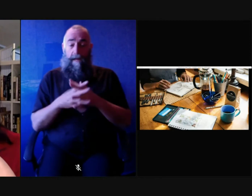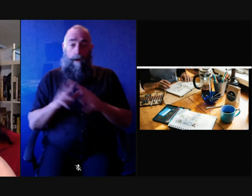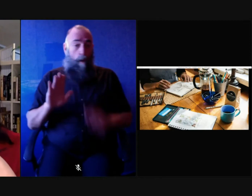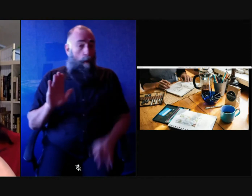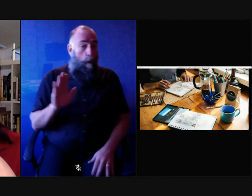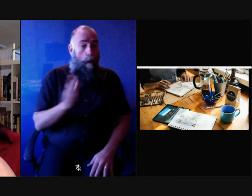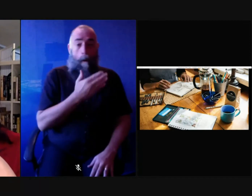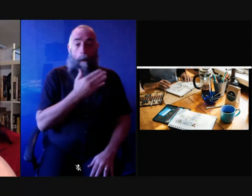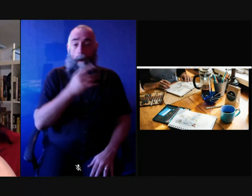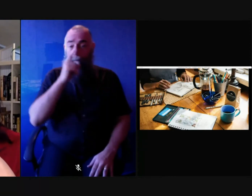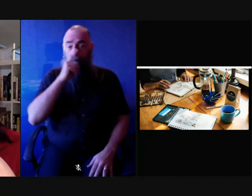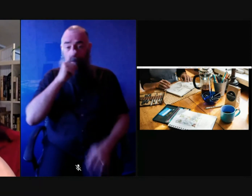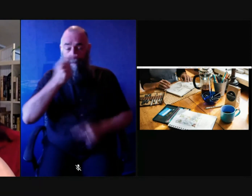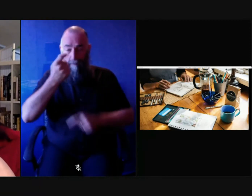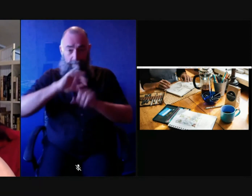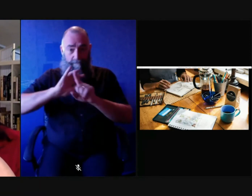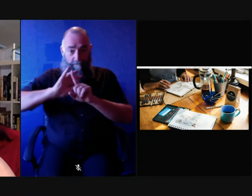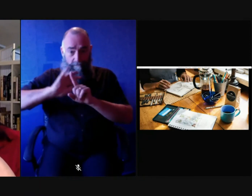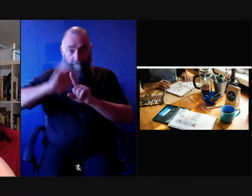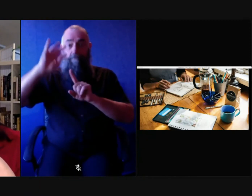that are available to people.